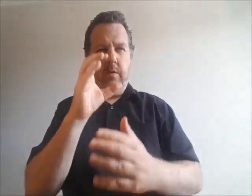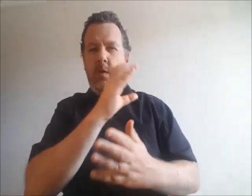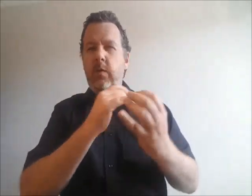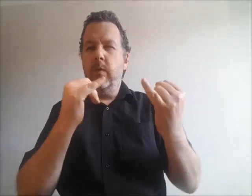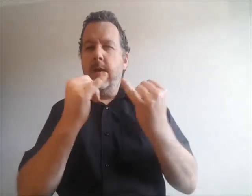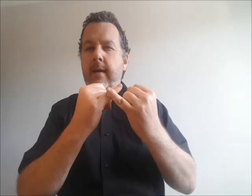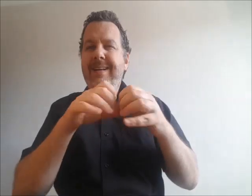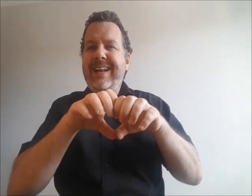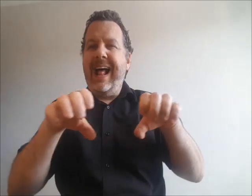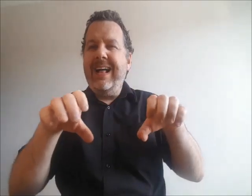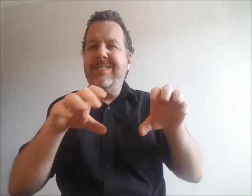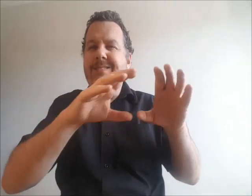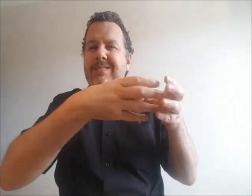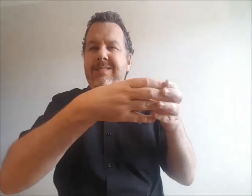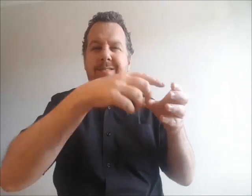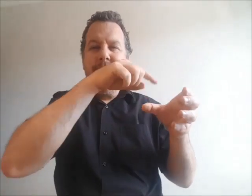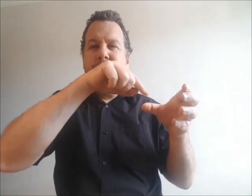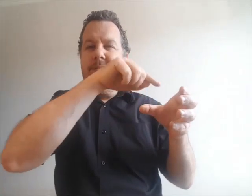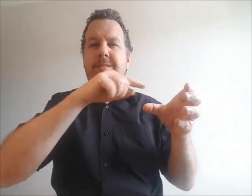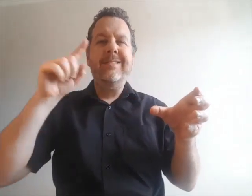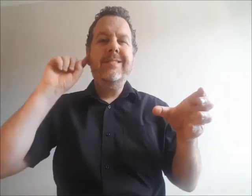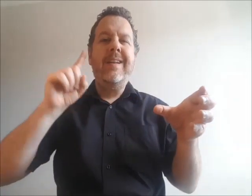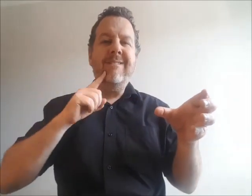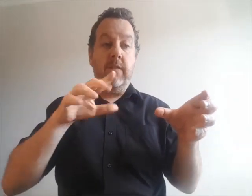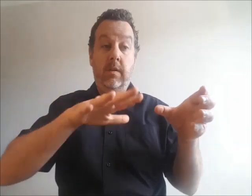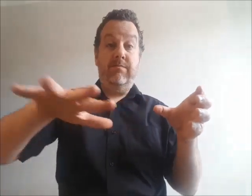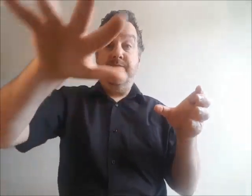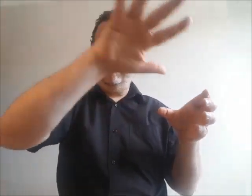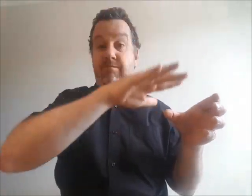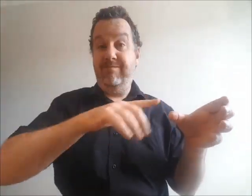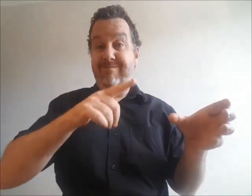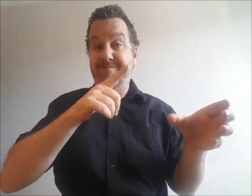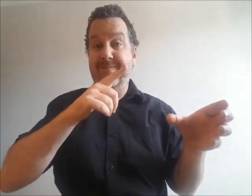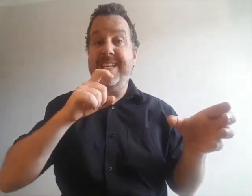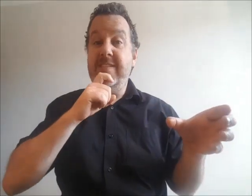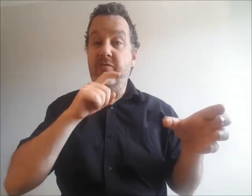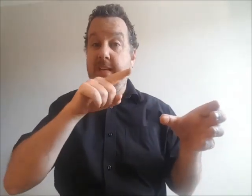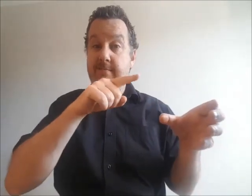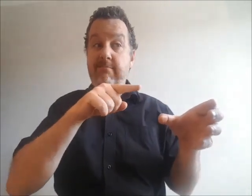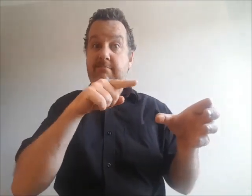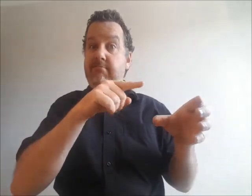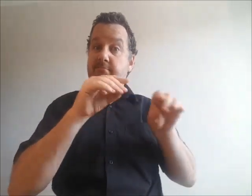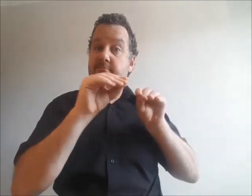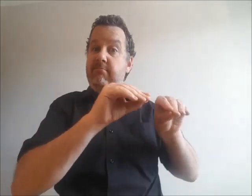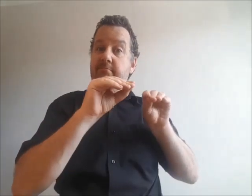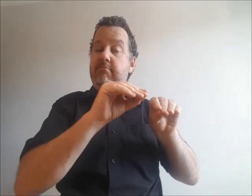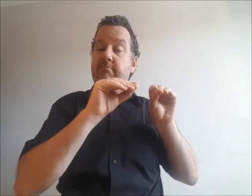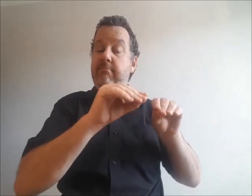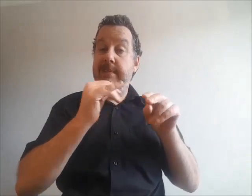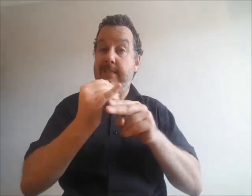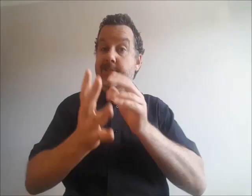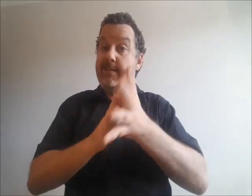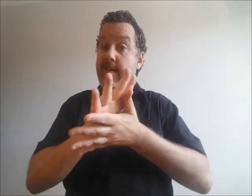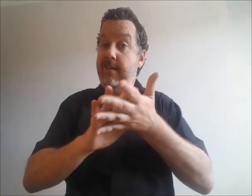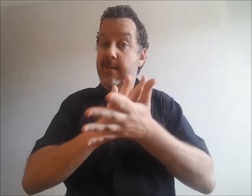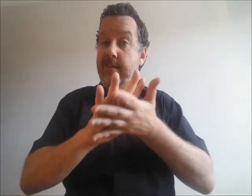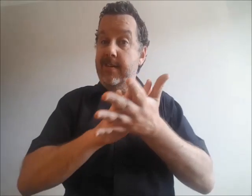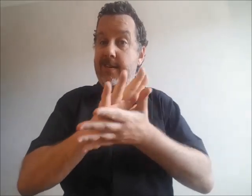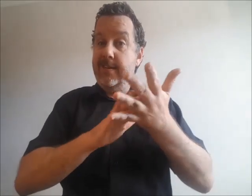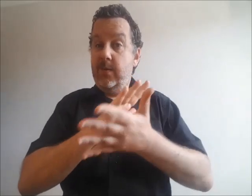looks like there was a class within a school in Tralee, within a school for hearing children, where deaf children were taught, and in sign language